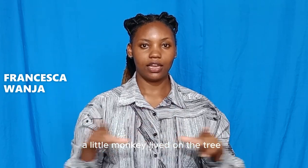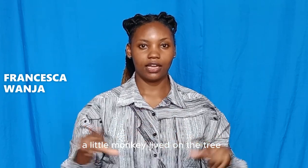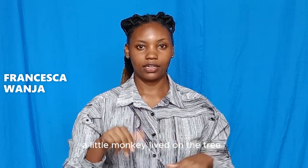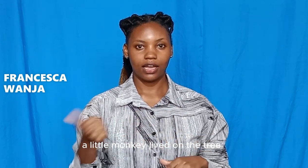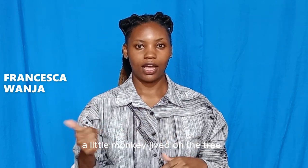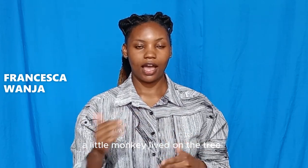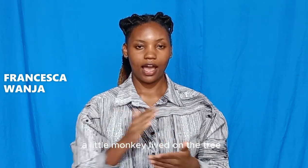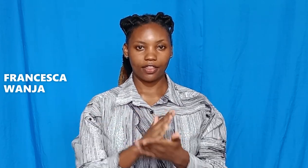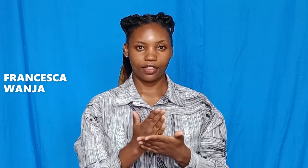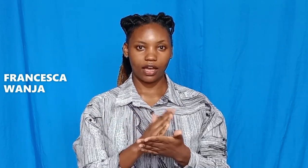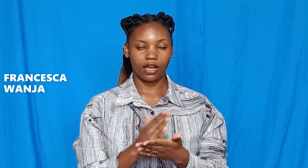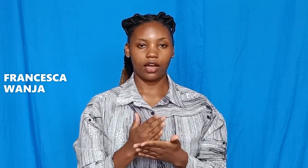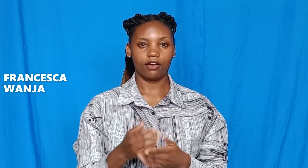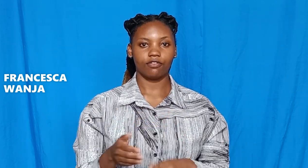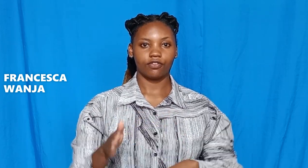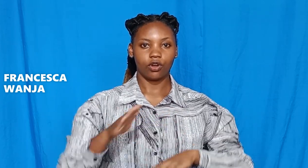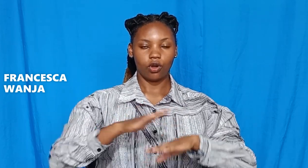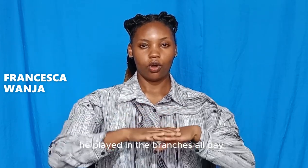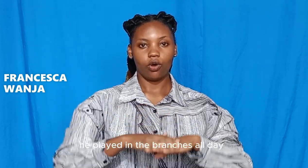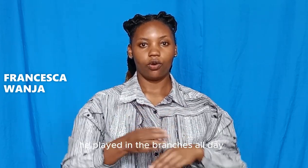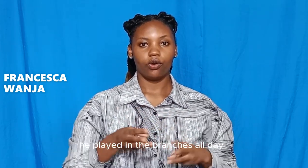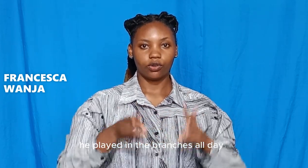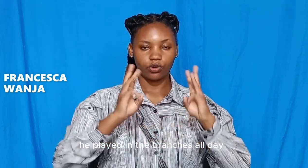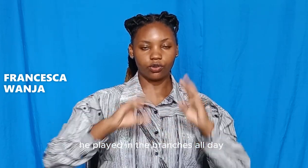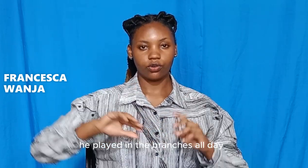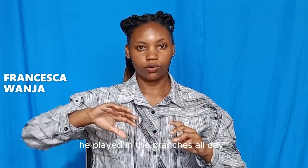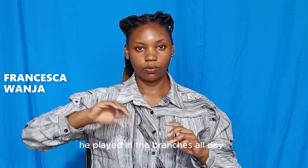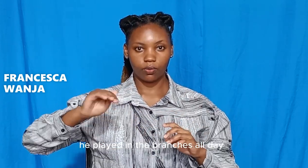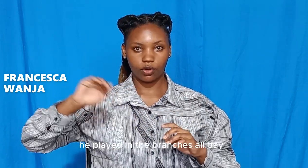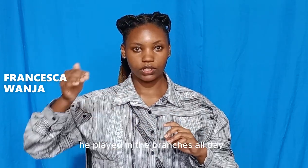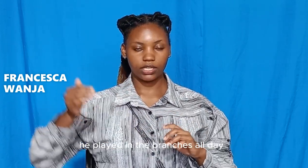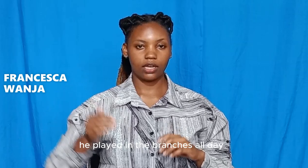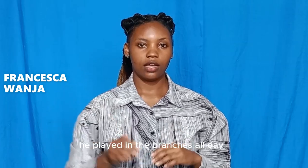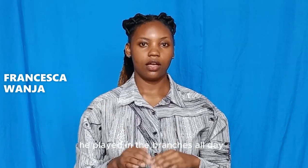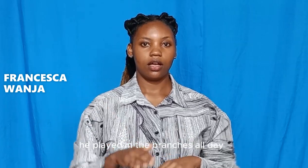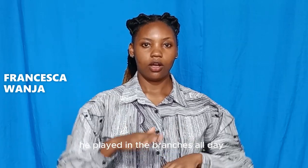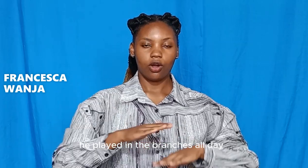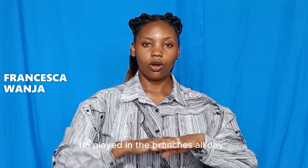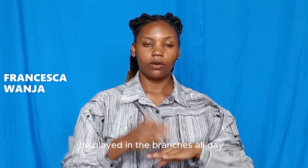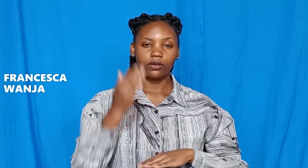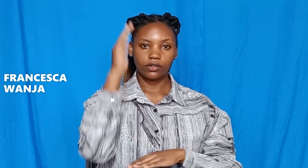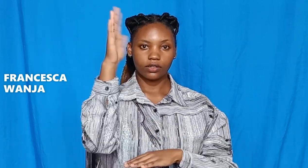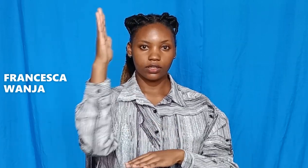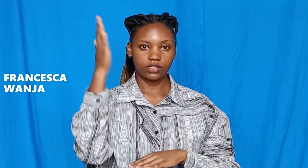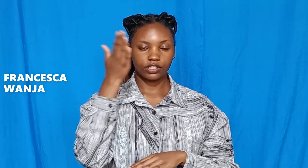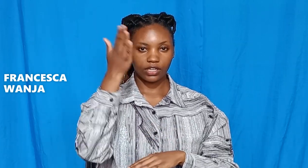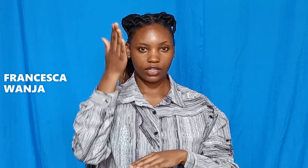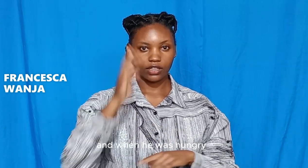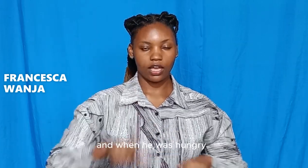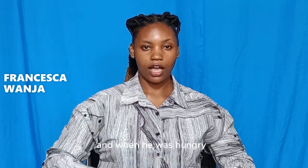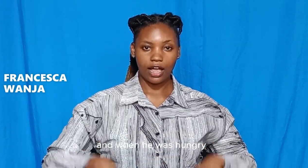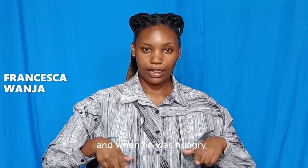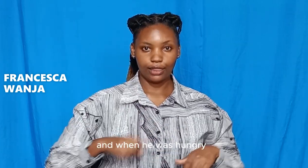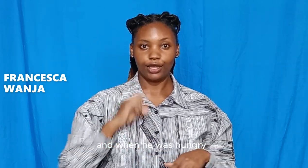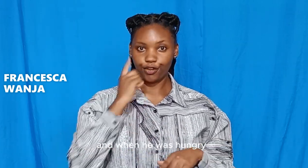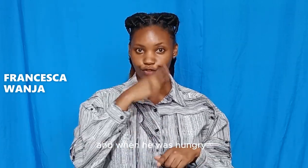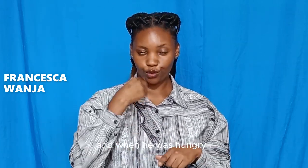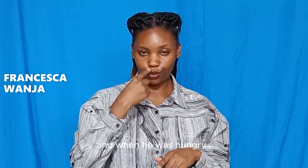the tree. He played in the branches all day. And when he was hungry,